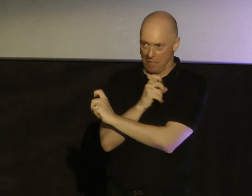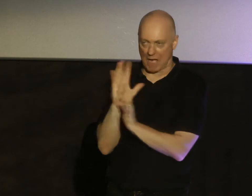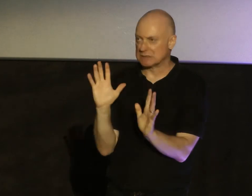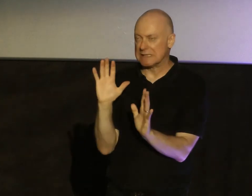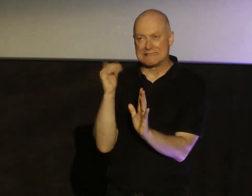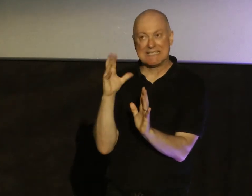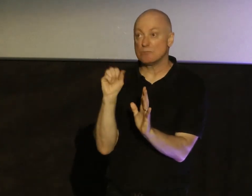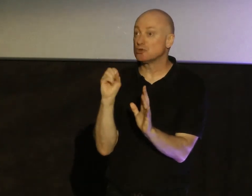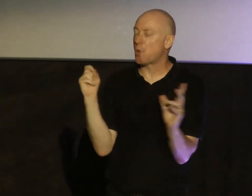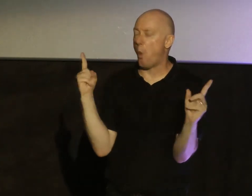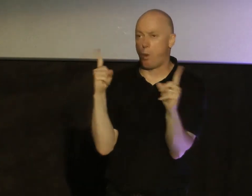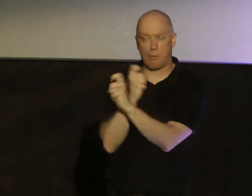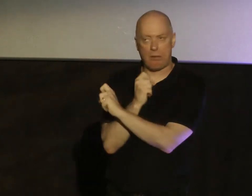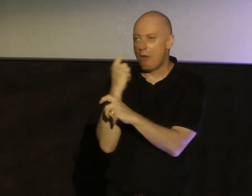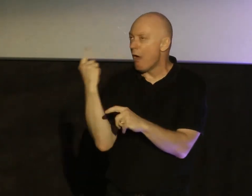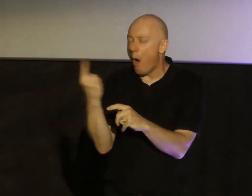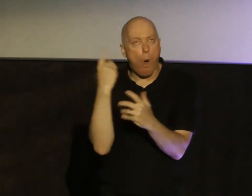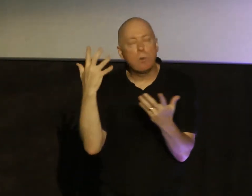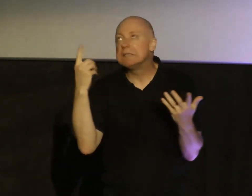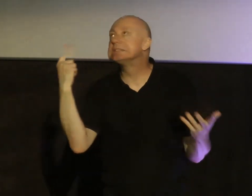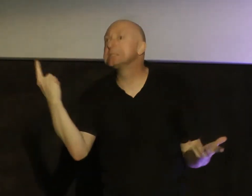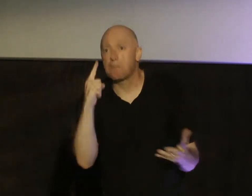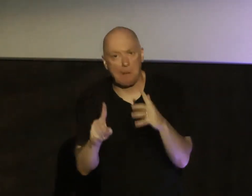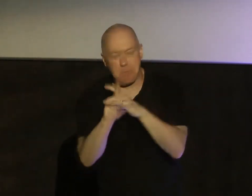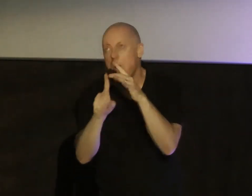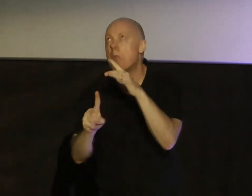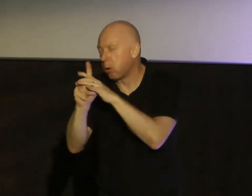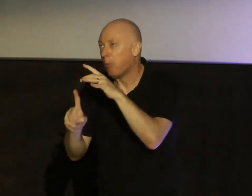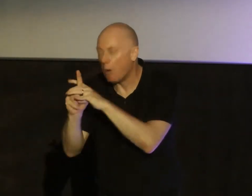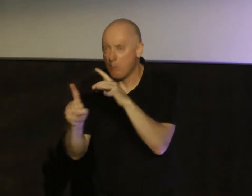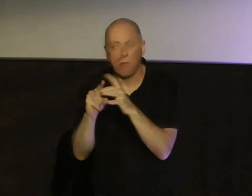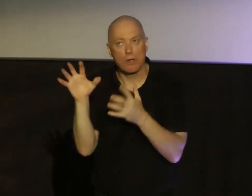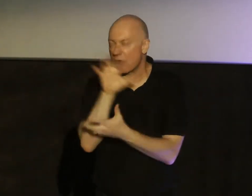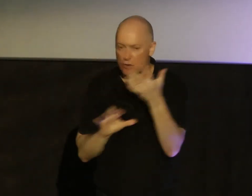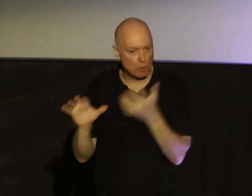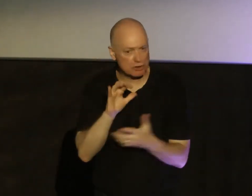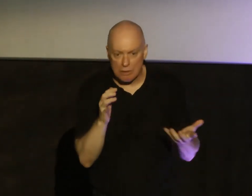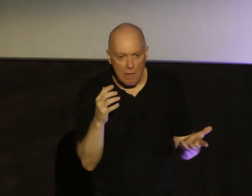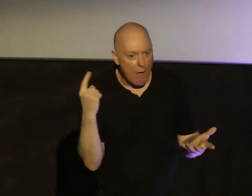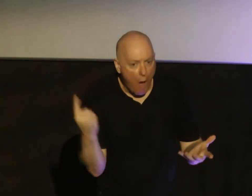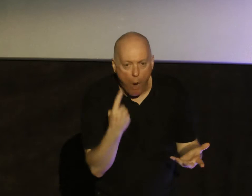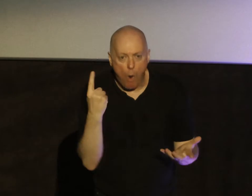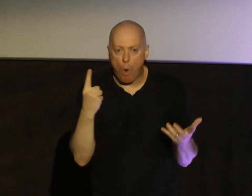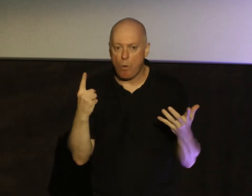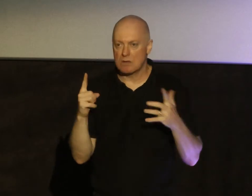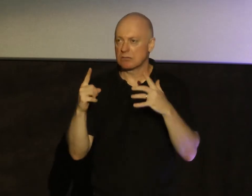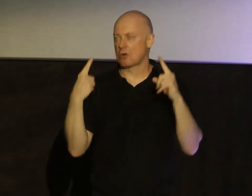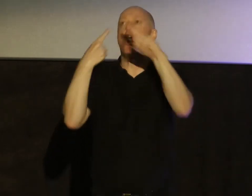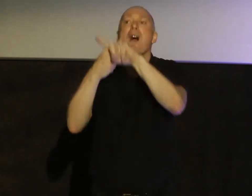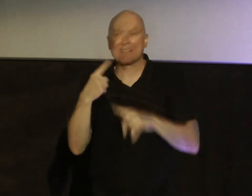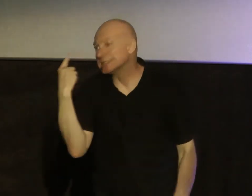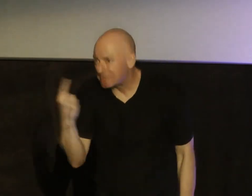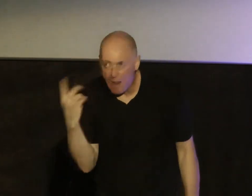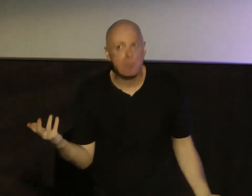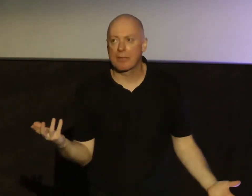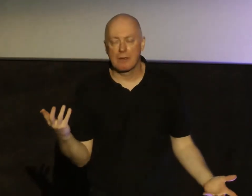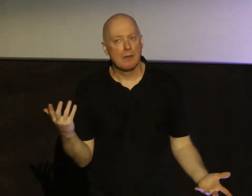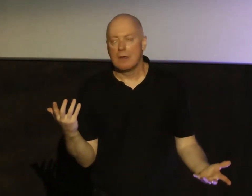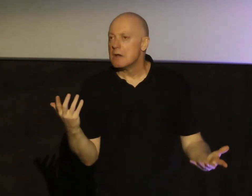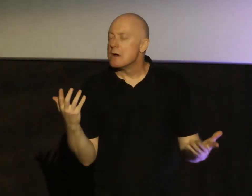so complicated. There's always something. There's always a confusion. There's always a conflict. There's always something. It's just so